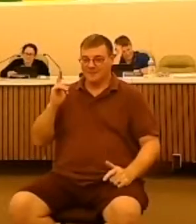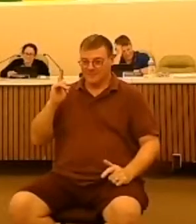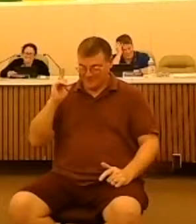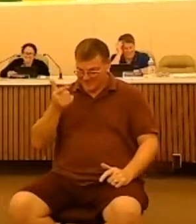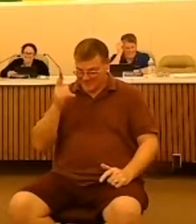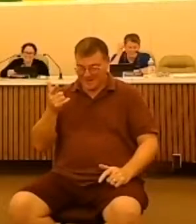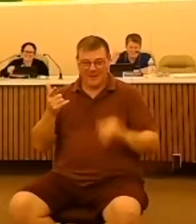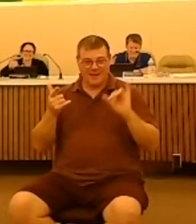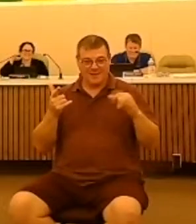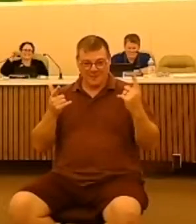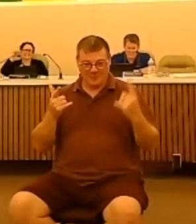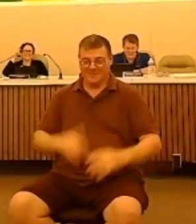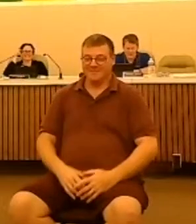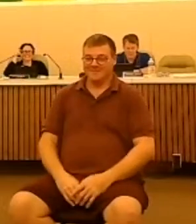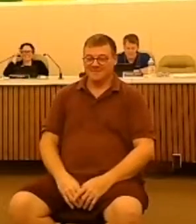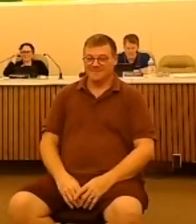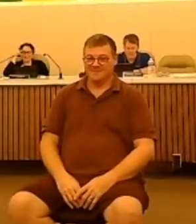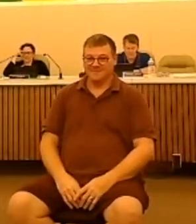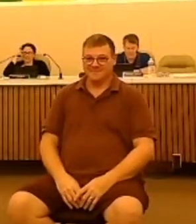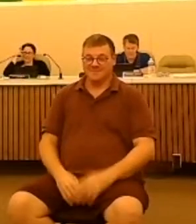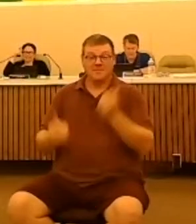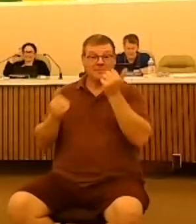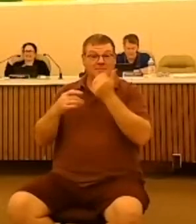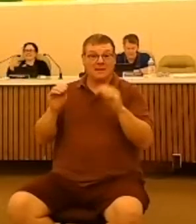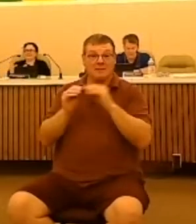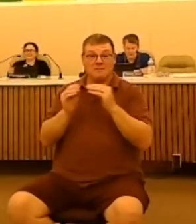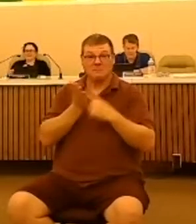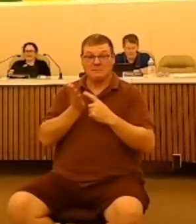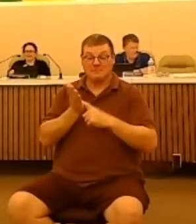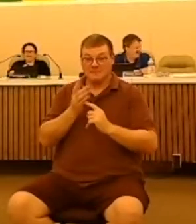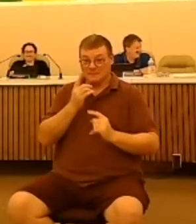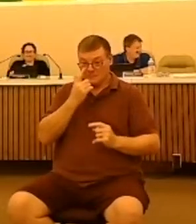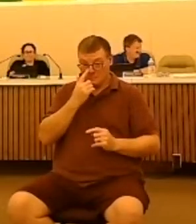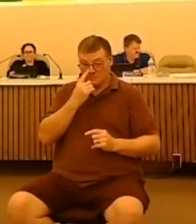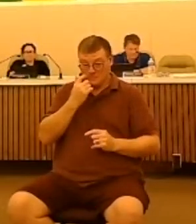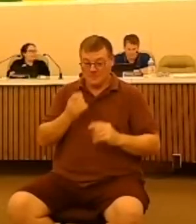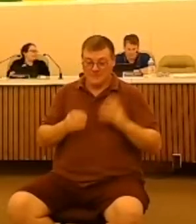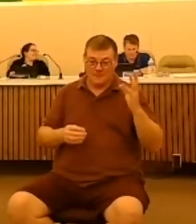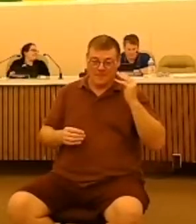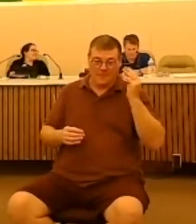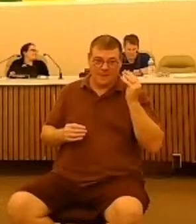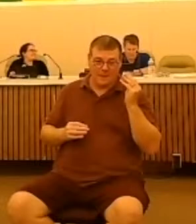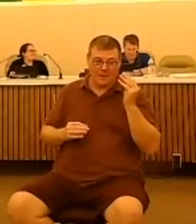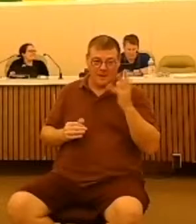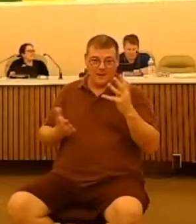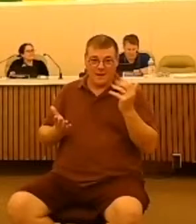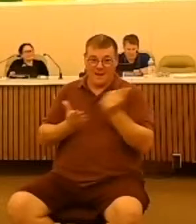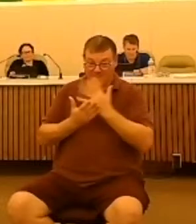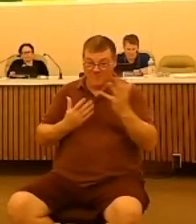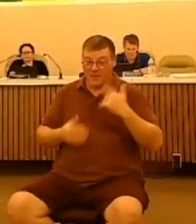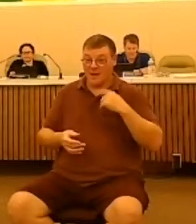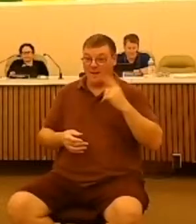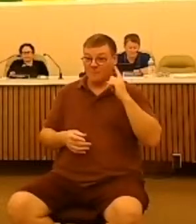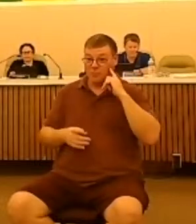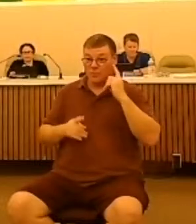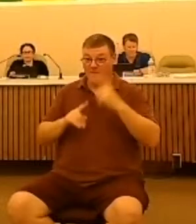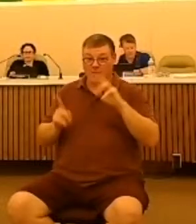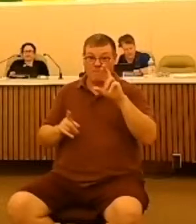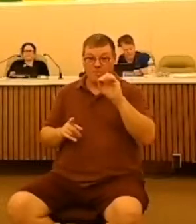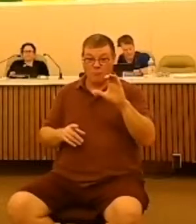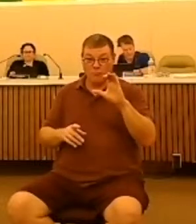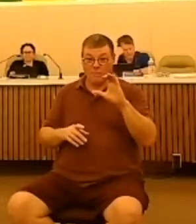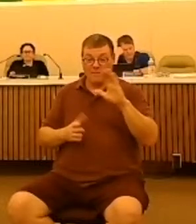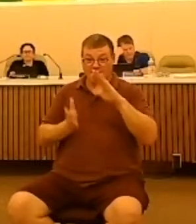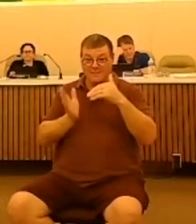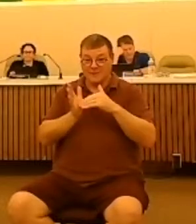one. Thank you. Any further discussion? Go ahead. Just think that, everything I've heard about from the rec center over the Right. years,